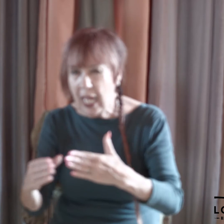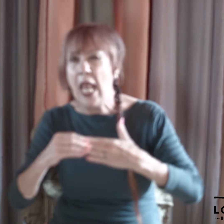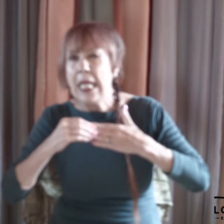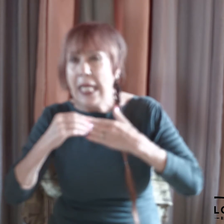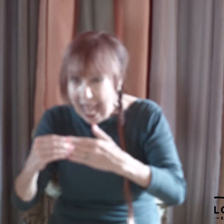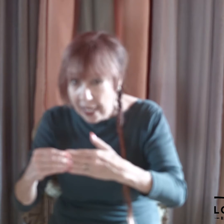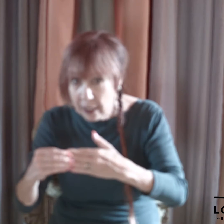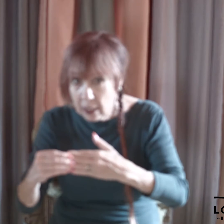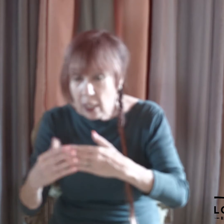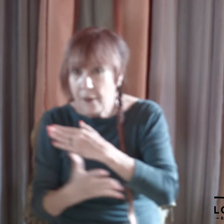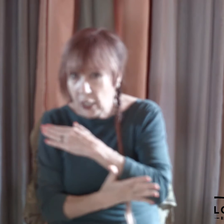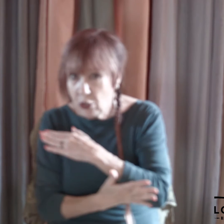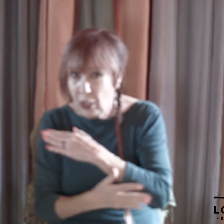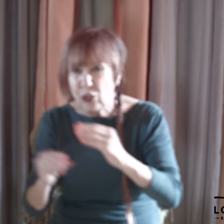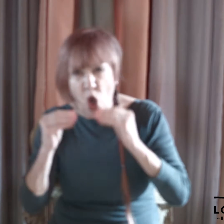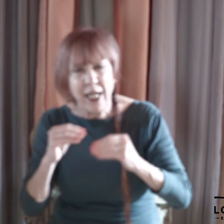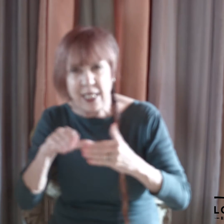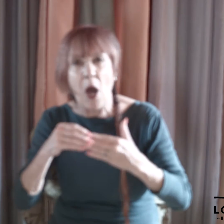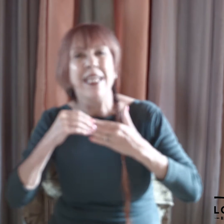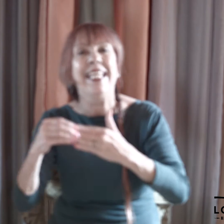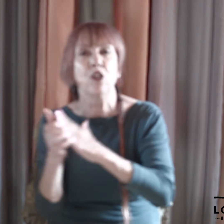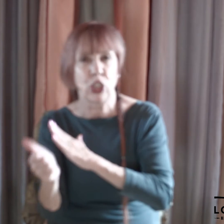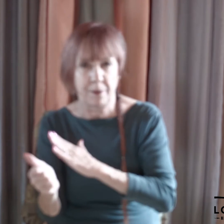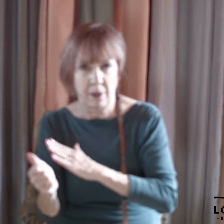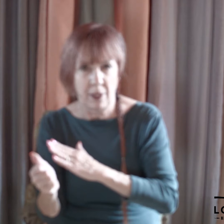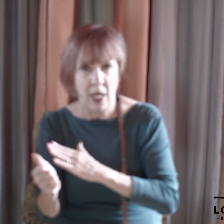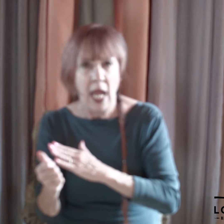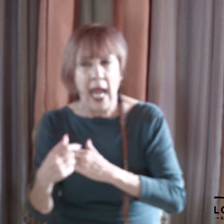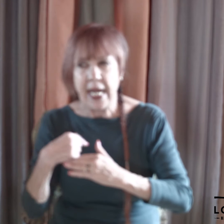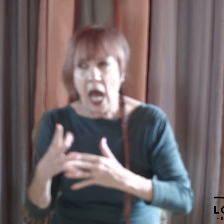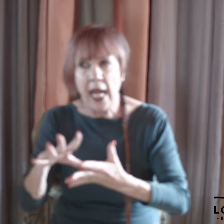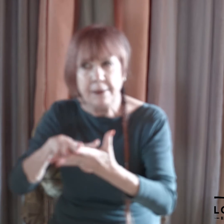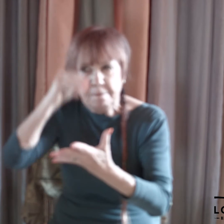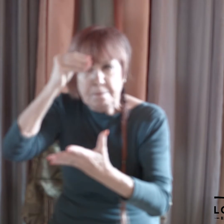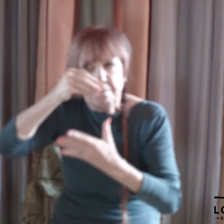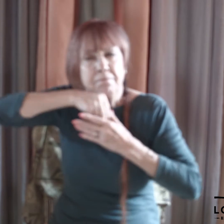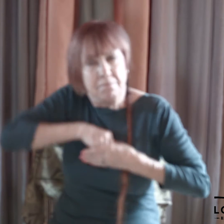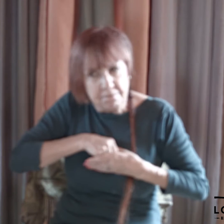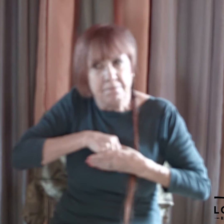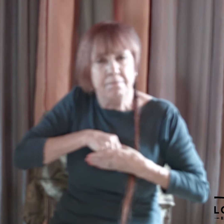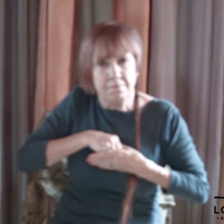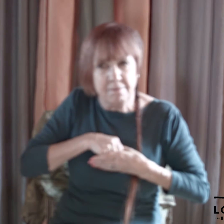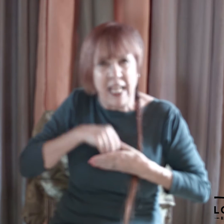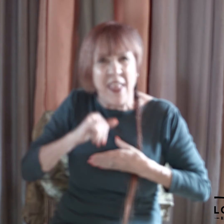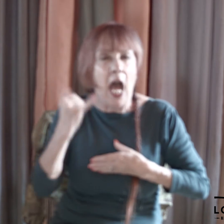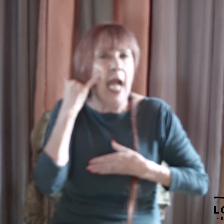And I believe I internalized a lot of that ethic and that notion of responsibility for